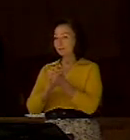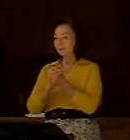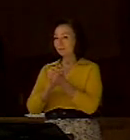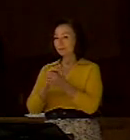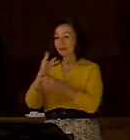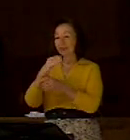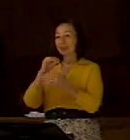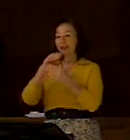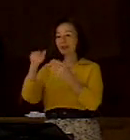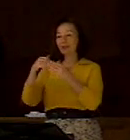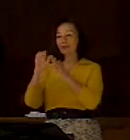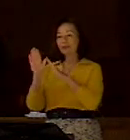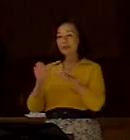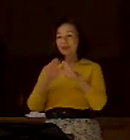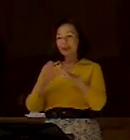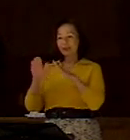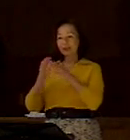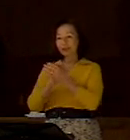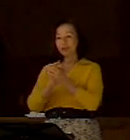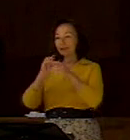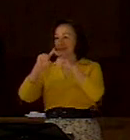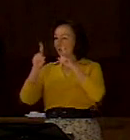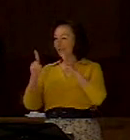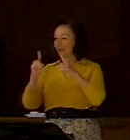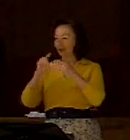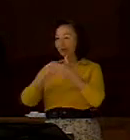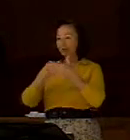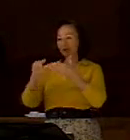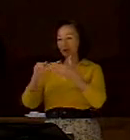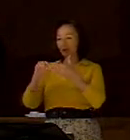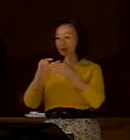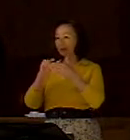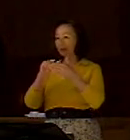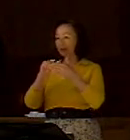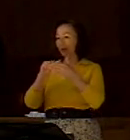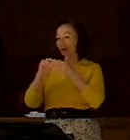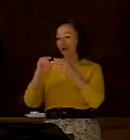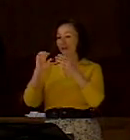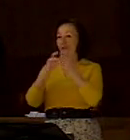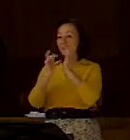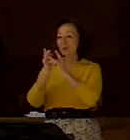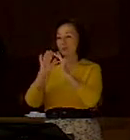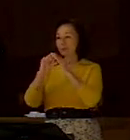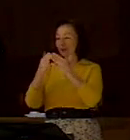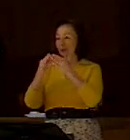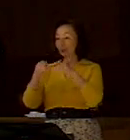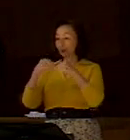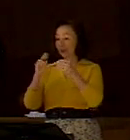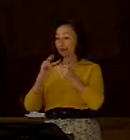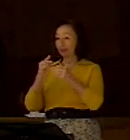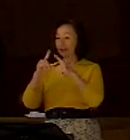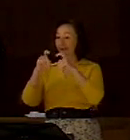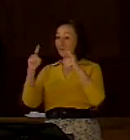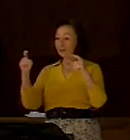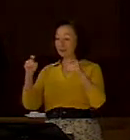in all of his actions. Different versions of the Bible give us this statement in various